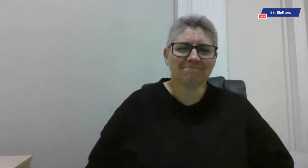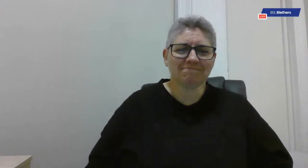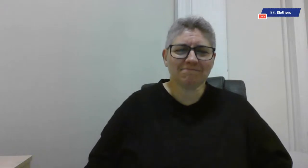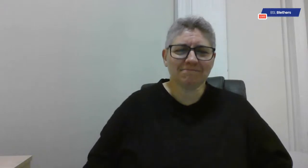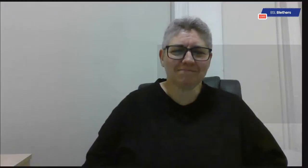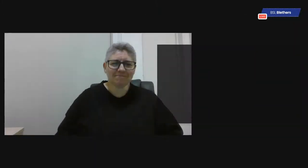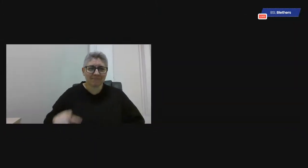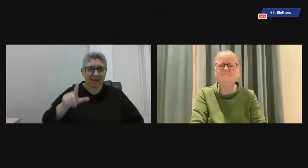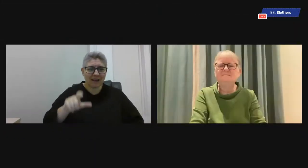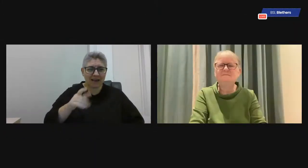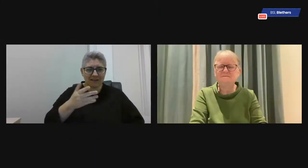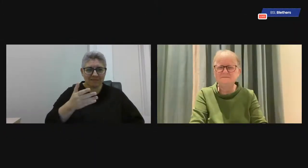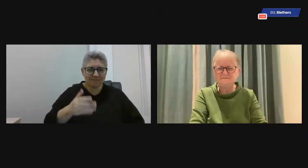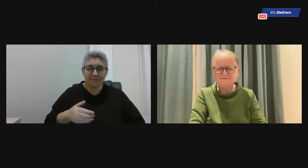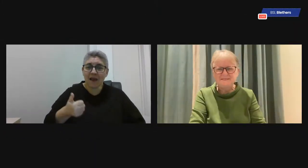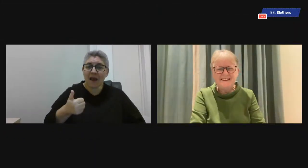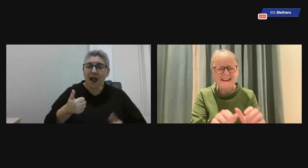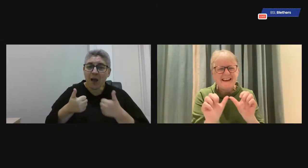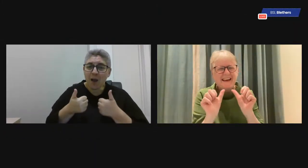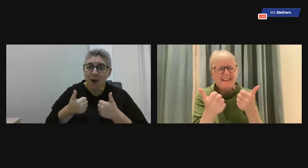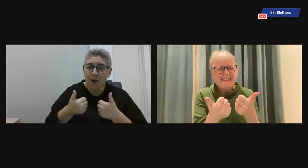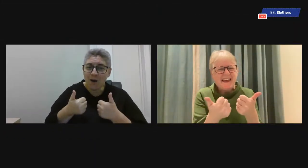Emma IIiffe.